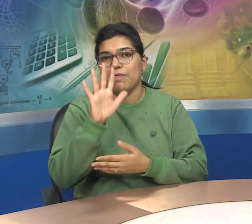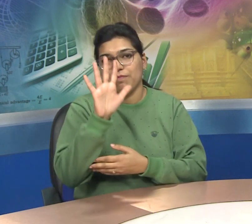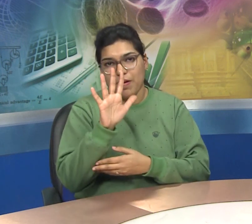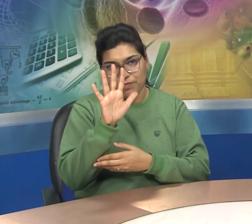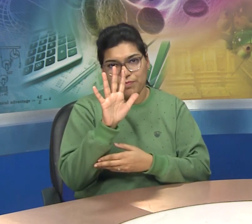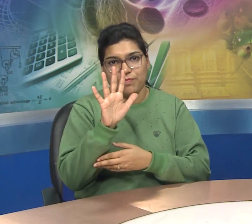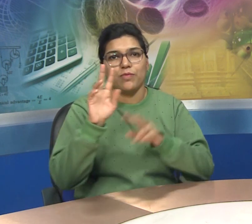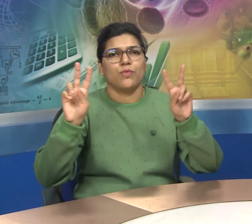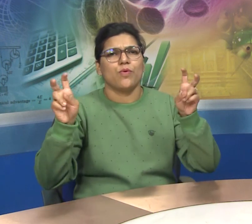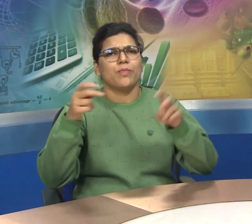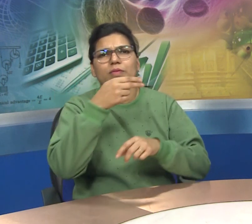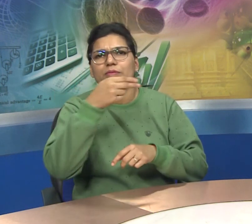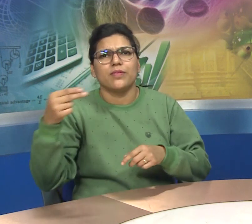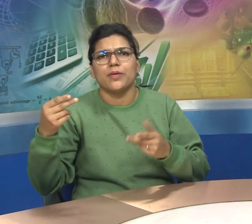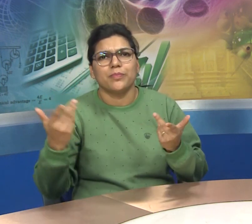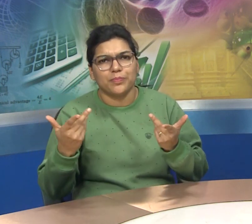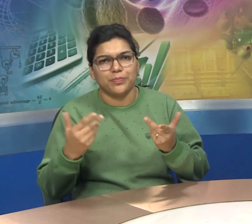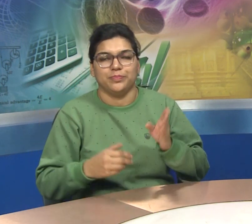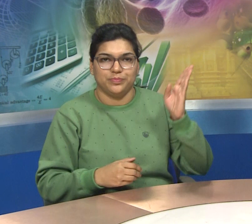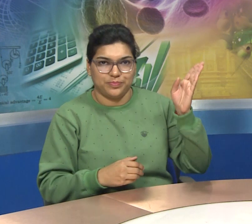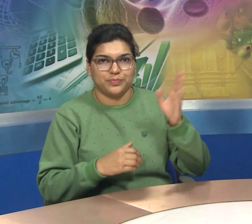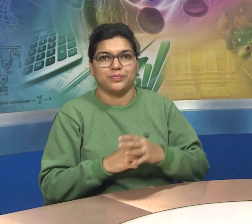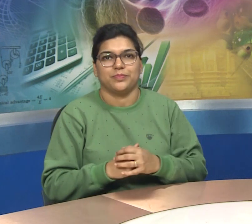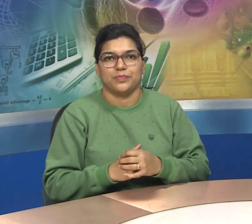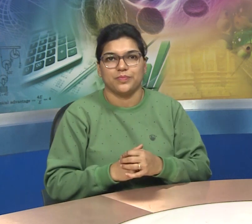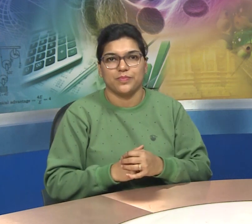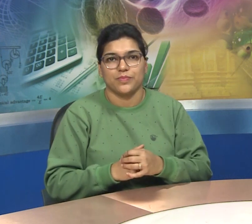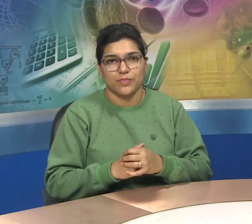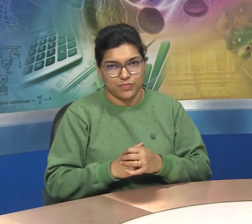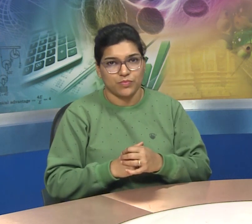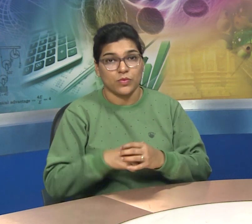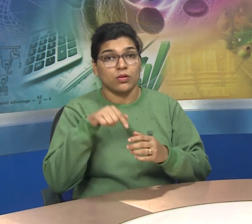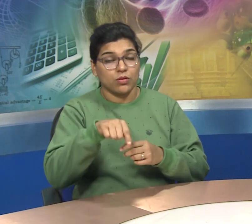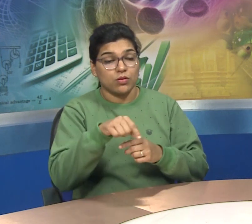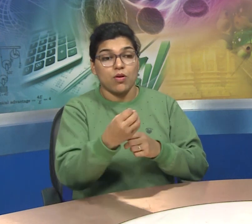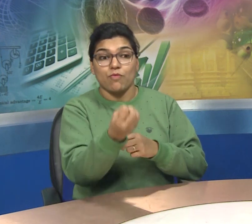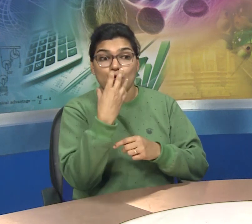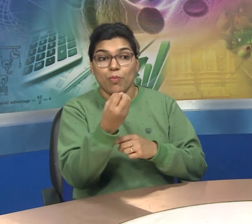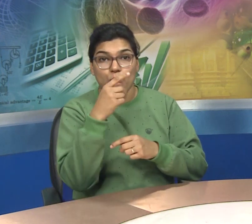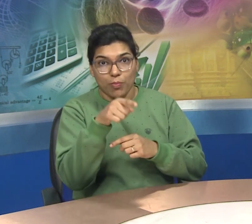is 339. We are doing lesson number 5. Lesson is shown on the